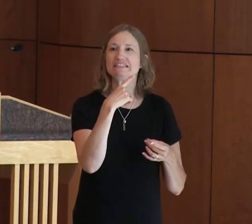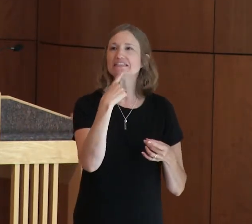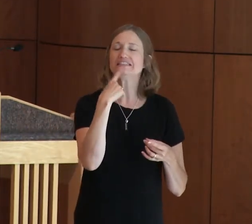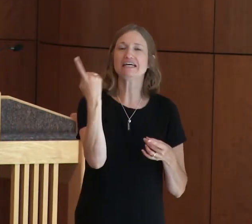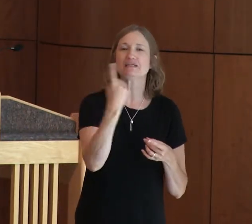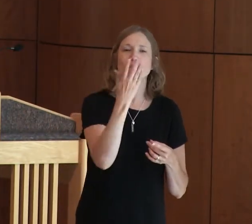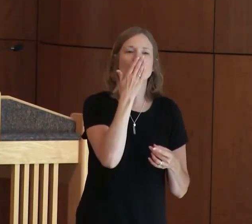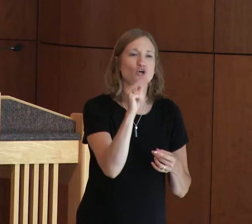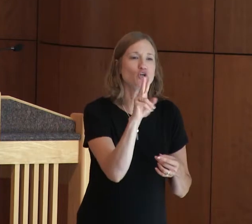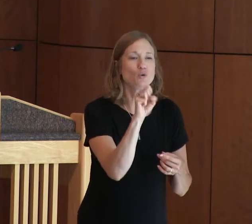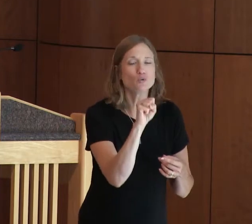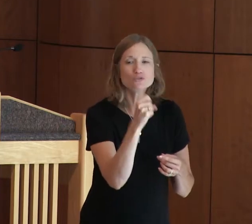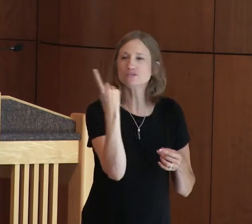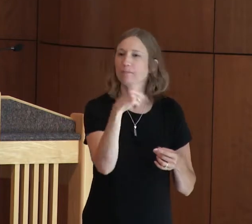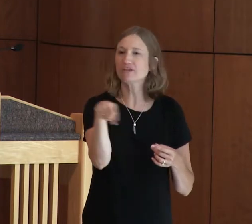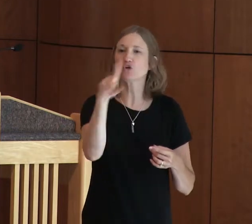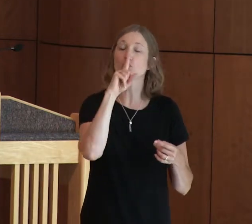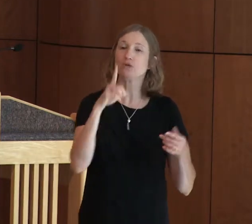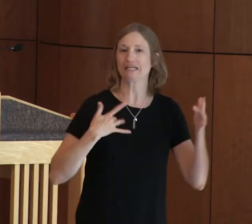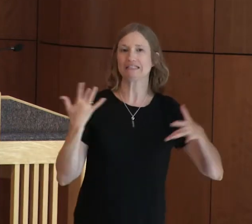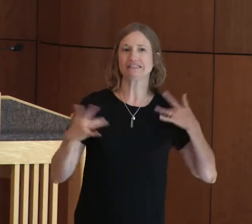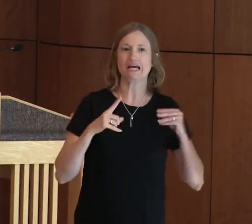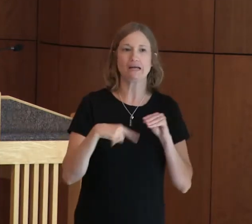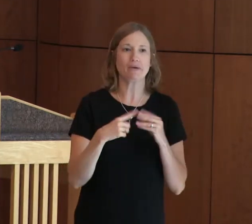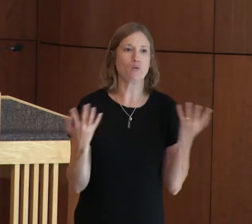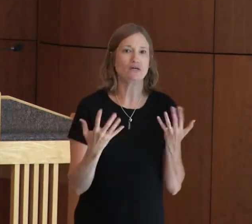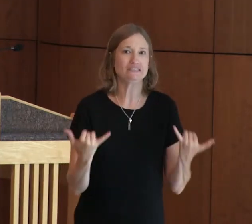news or something that you've been really excited about today.